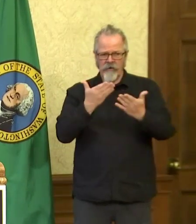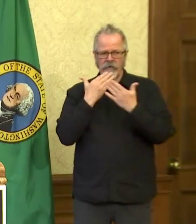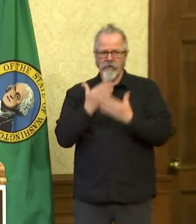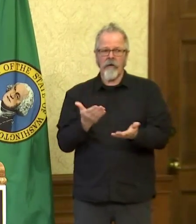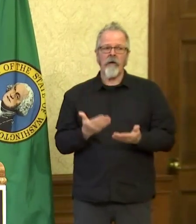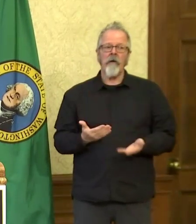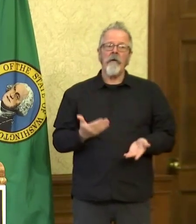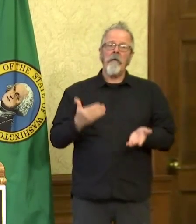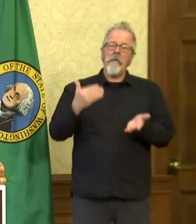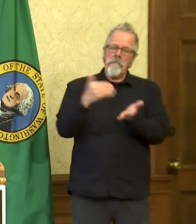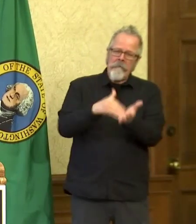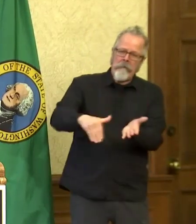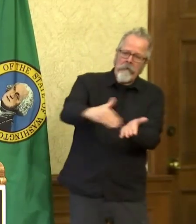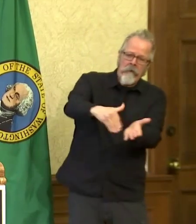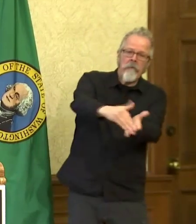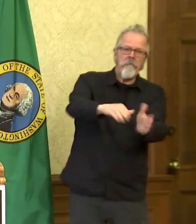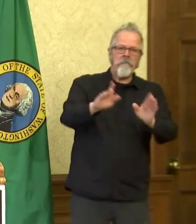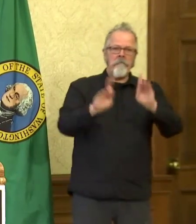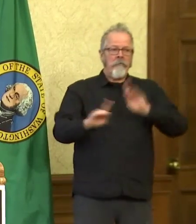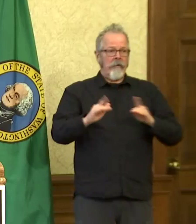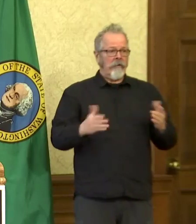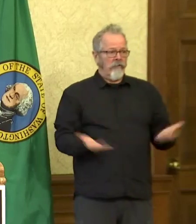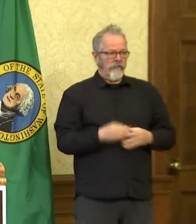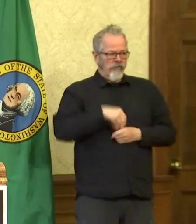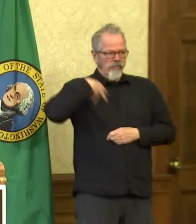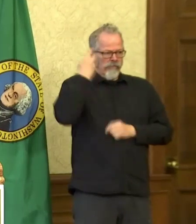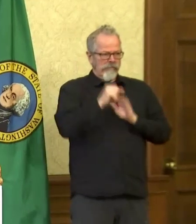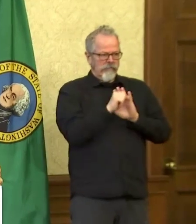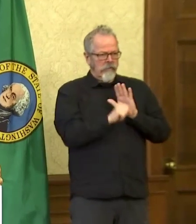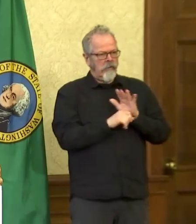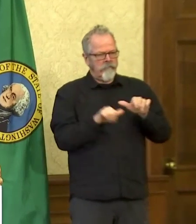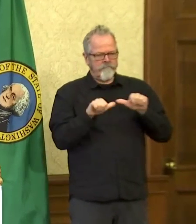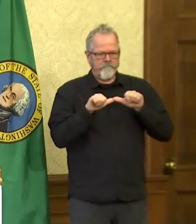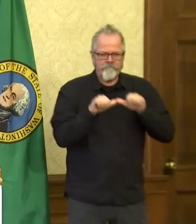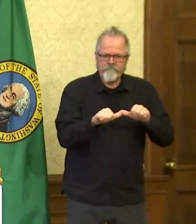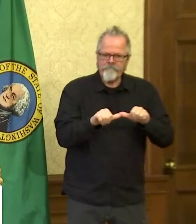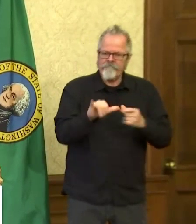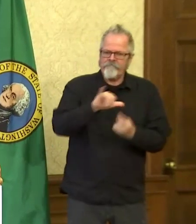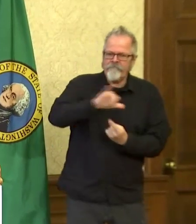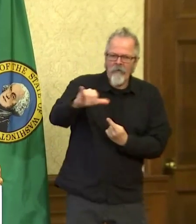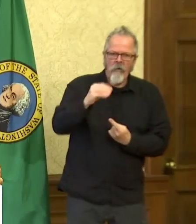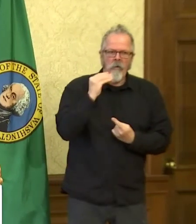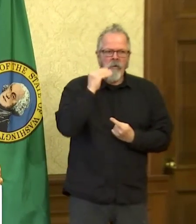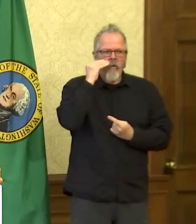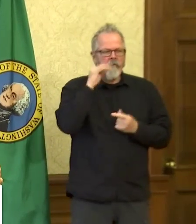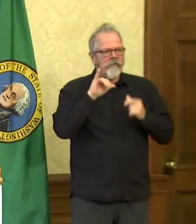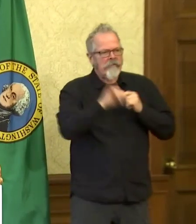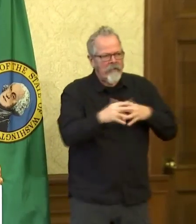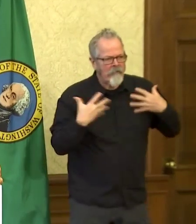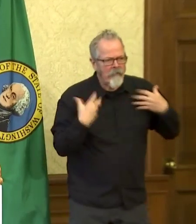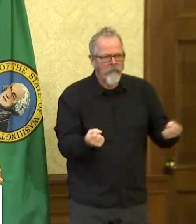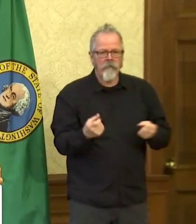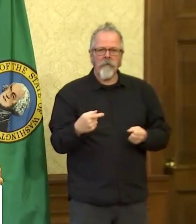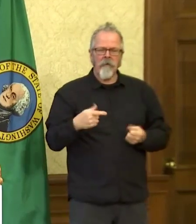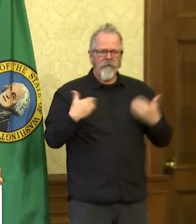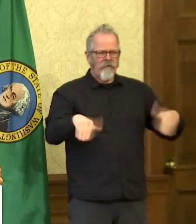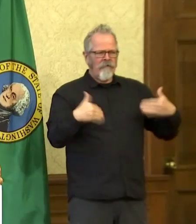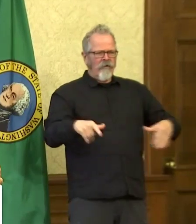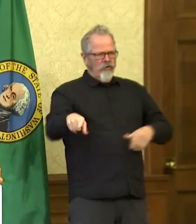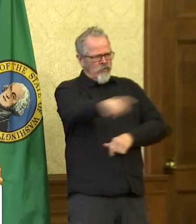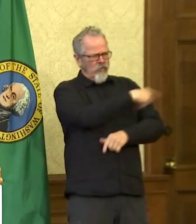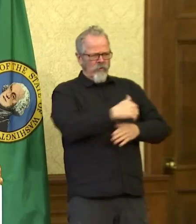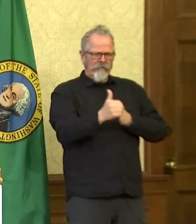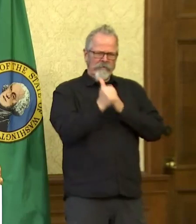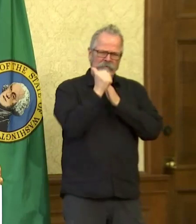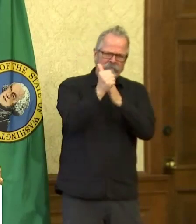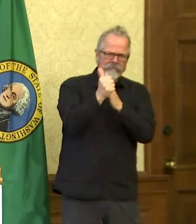staying healthy. You are leading this effort as much as anyone, and the people are with this effort, and I am with the